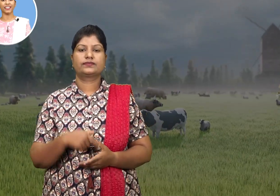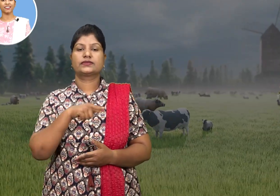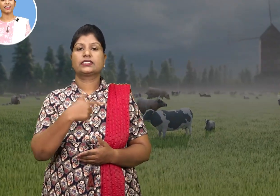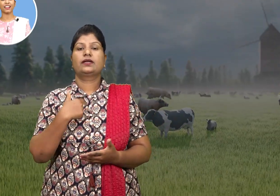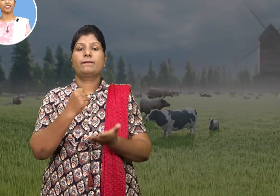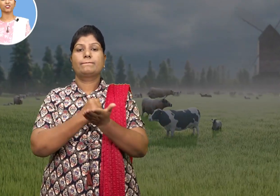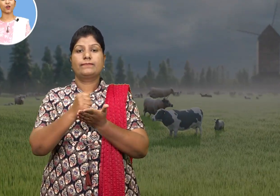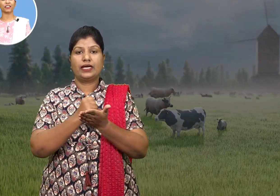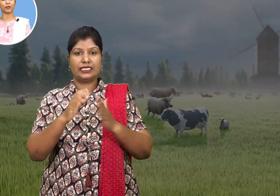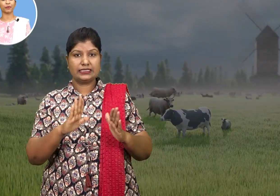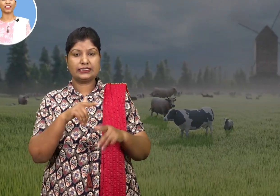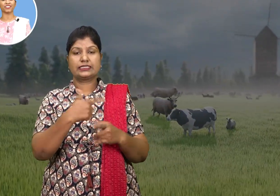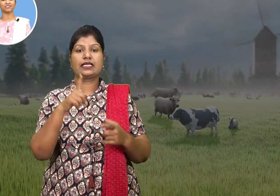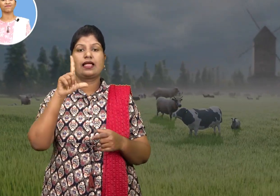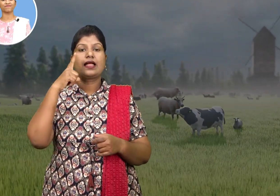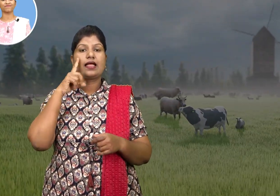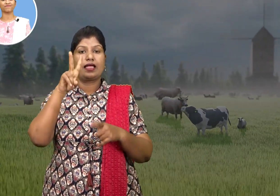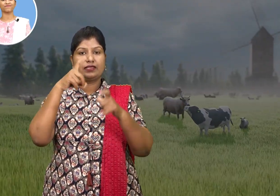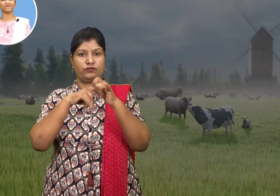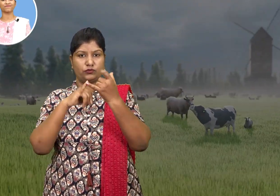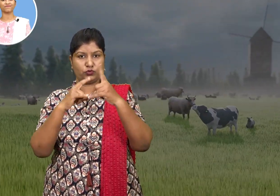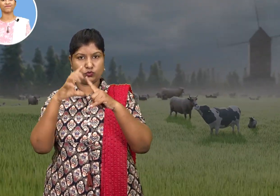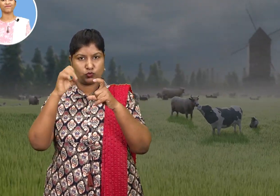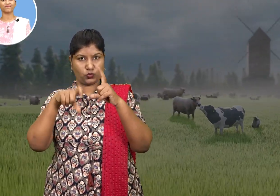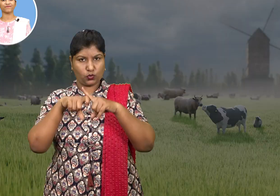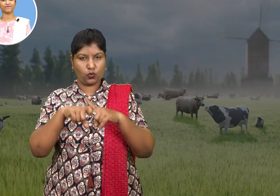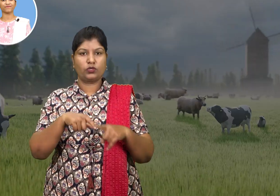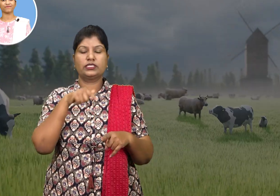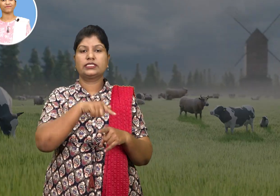Practices in livestock keeping.